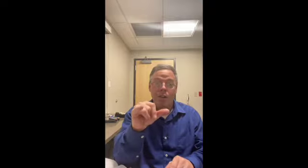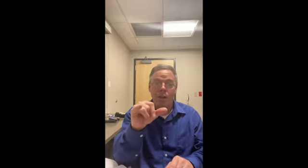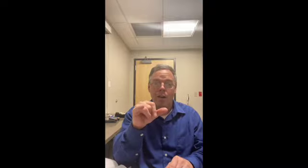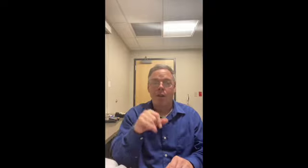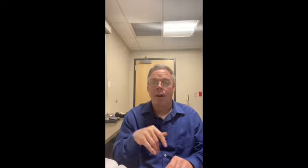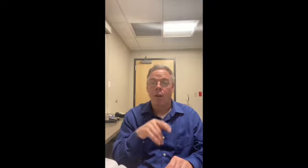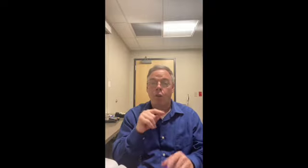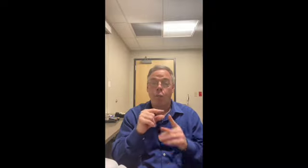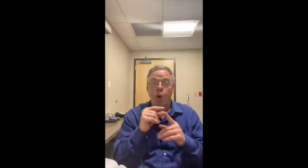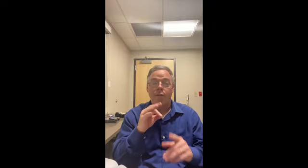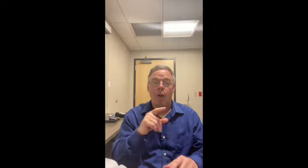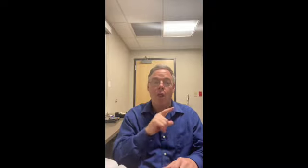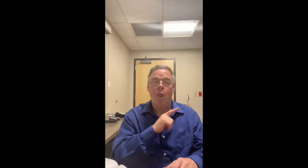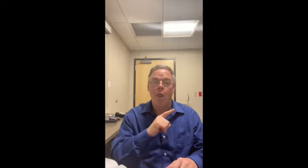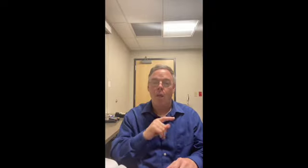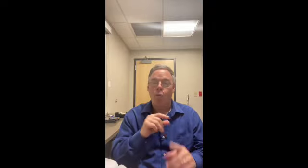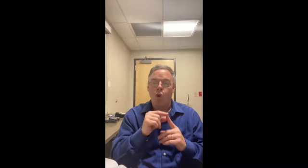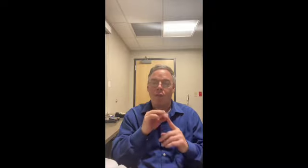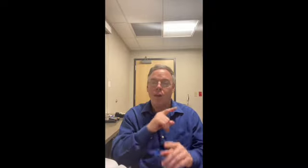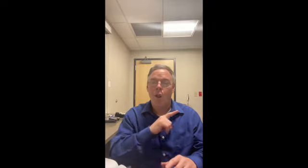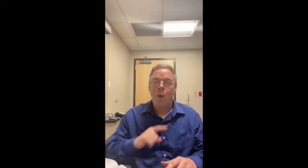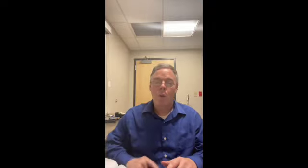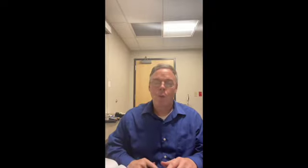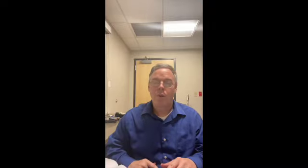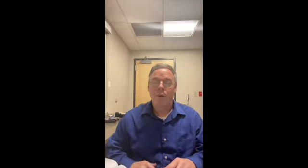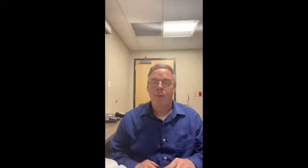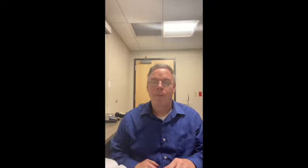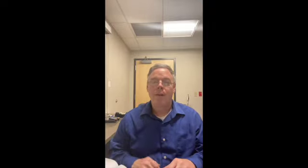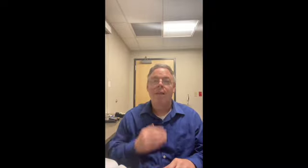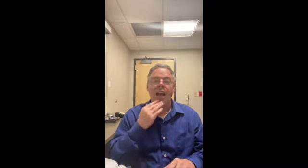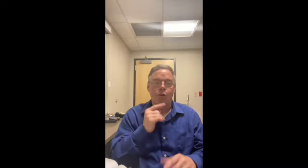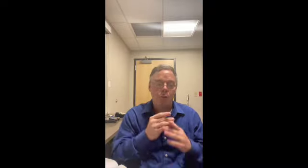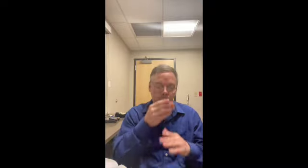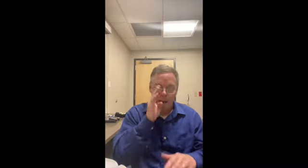forever." The word of the Lord. Thanks be to God.